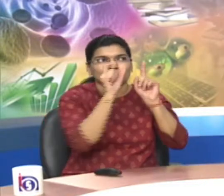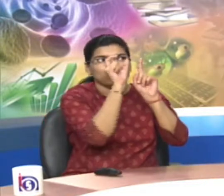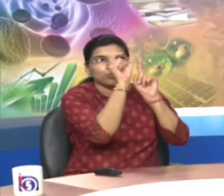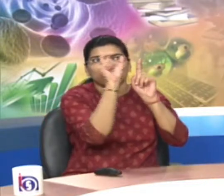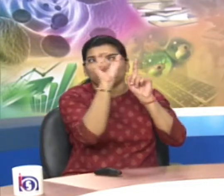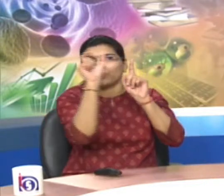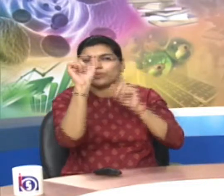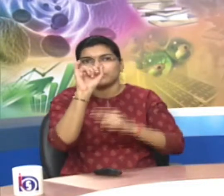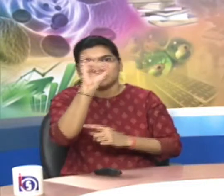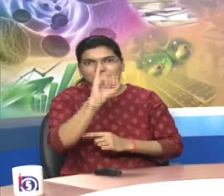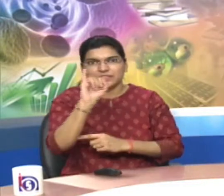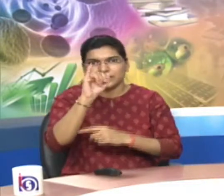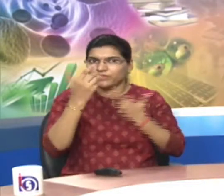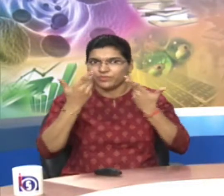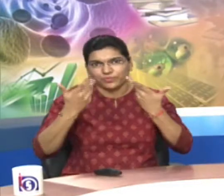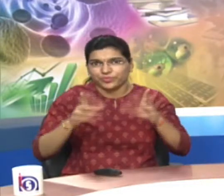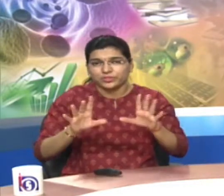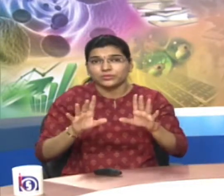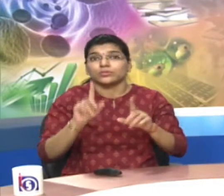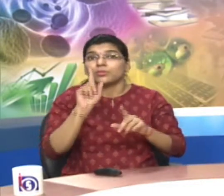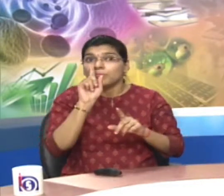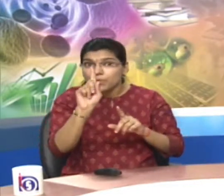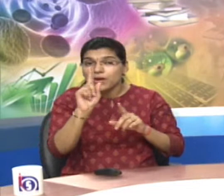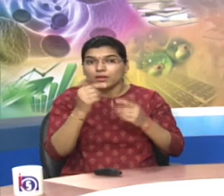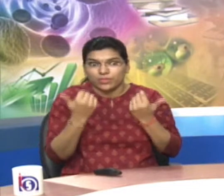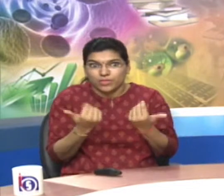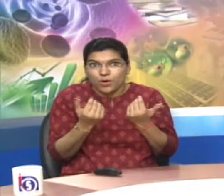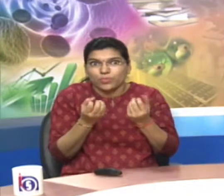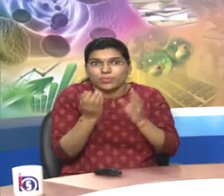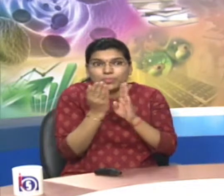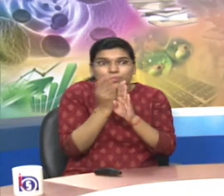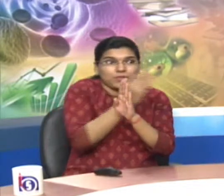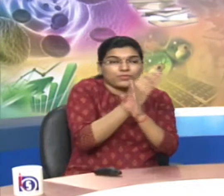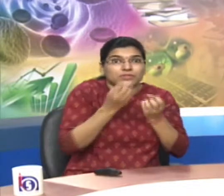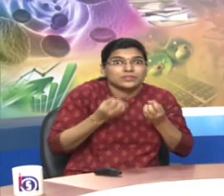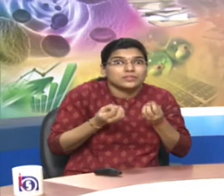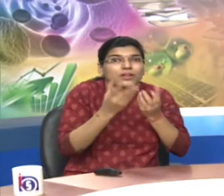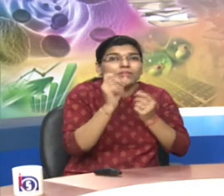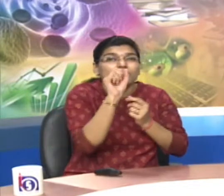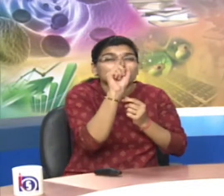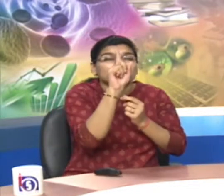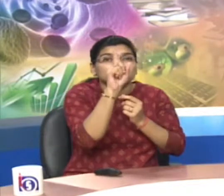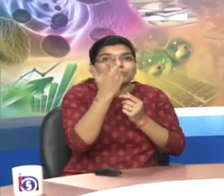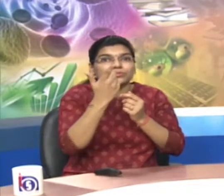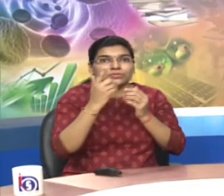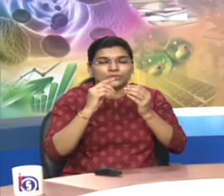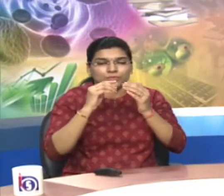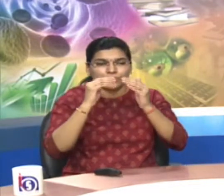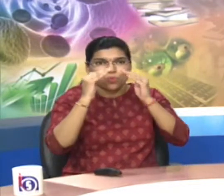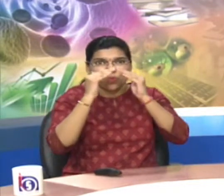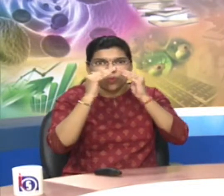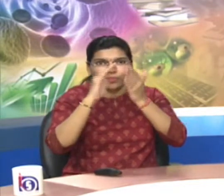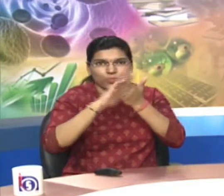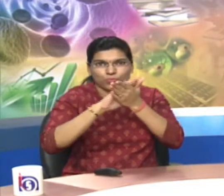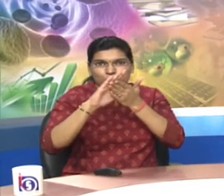Like I have already explained you these 6 words now, but I would again go back to